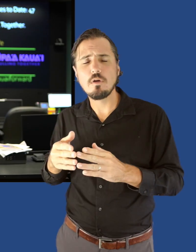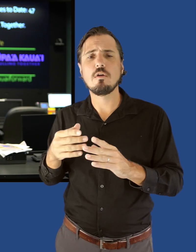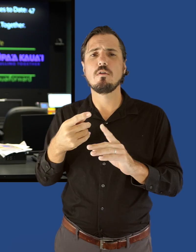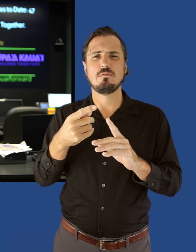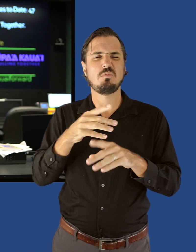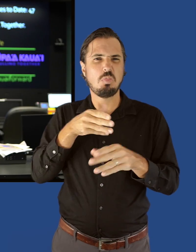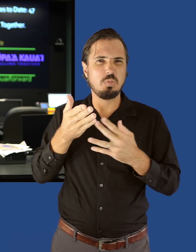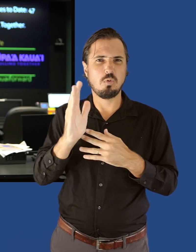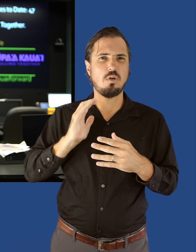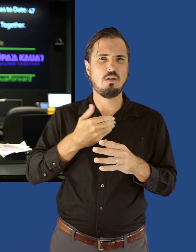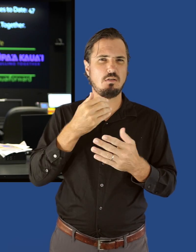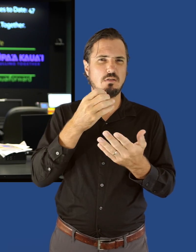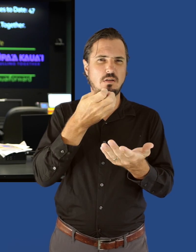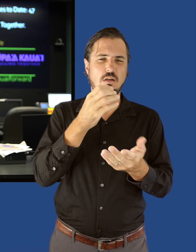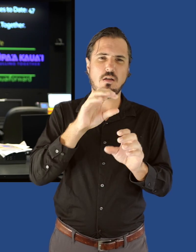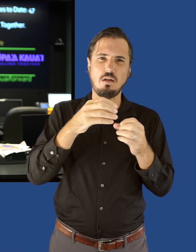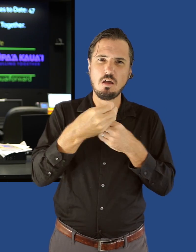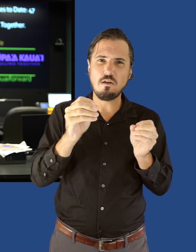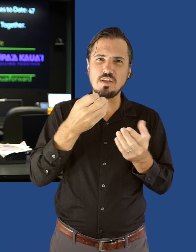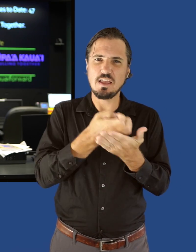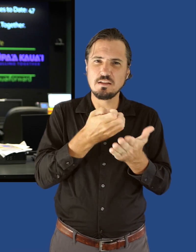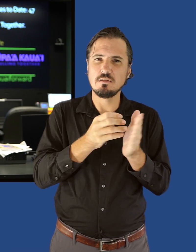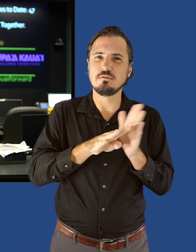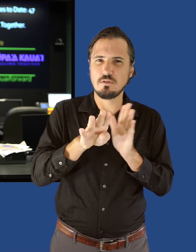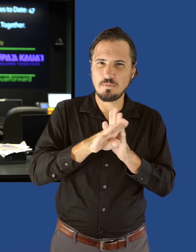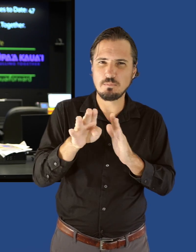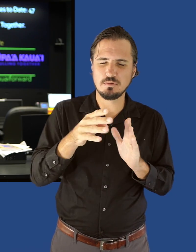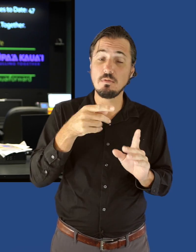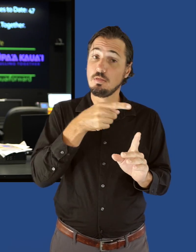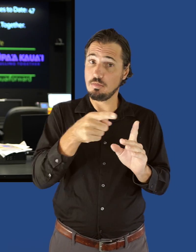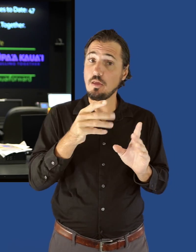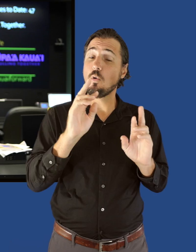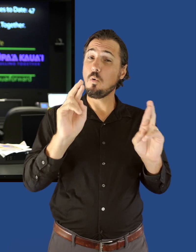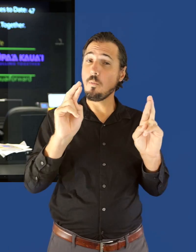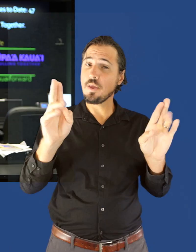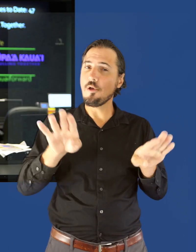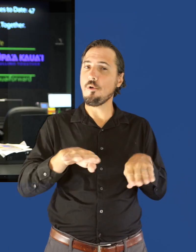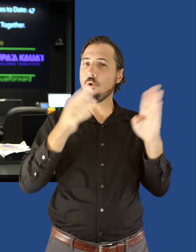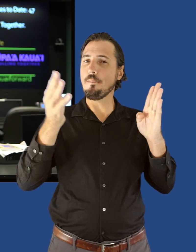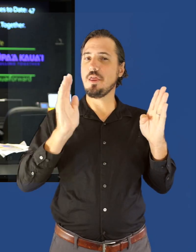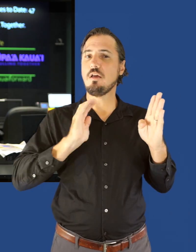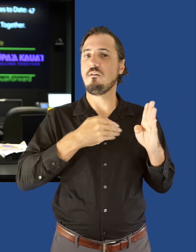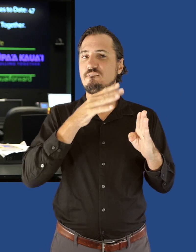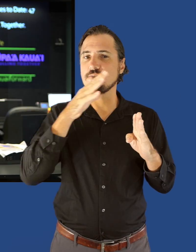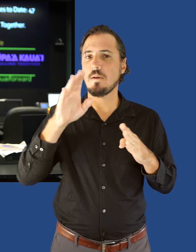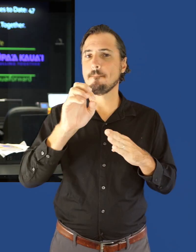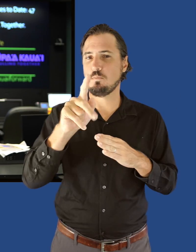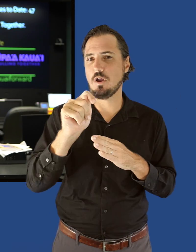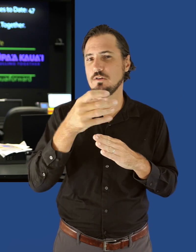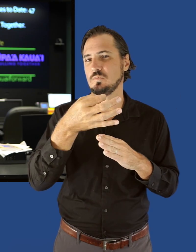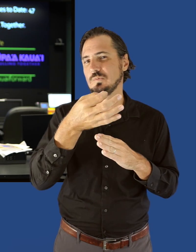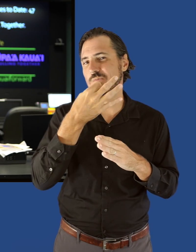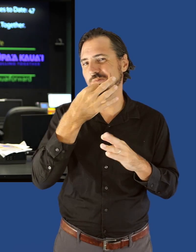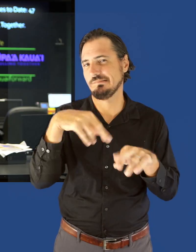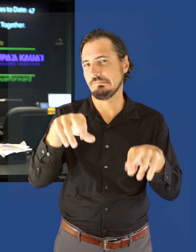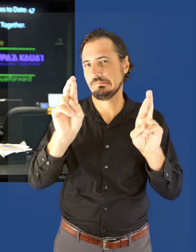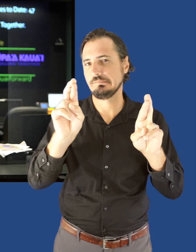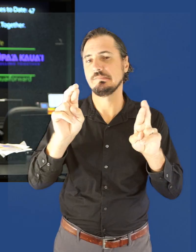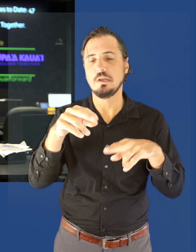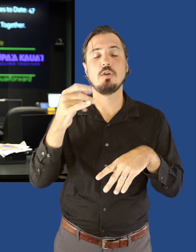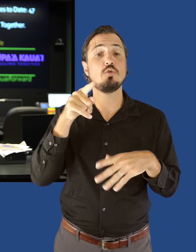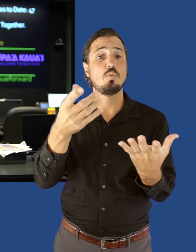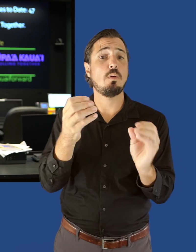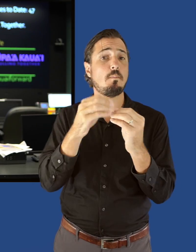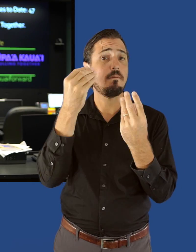of Economic Development is looking to reopen more sunshine markets. For more information on these programs, please visit